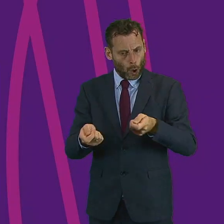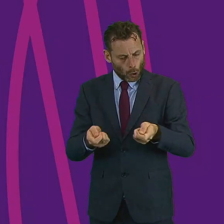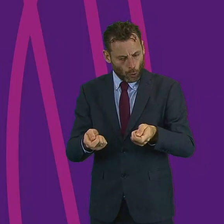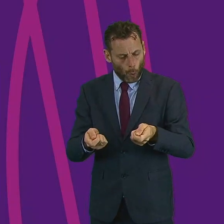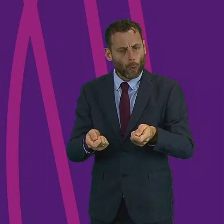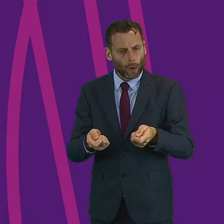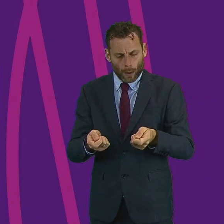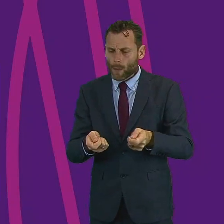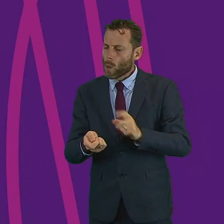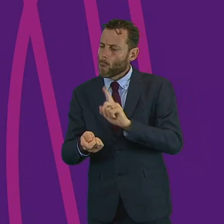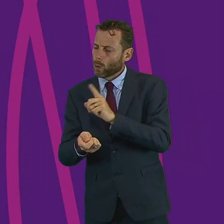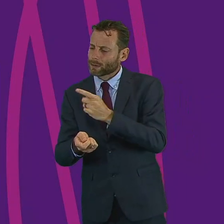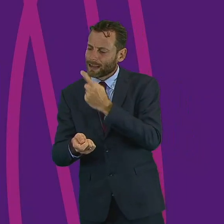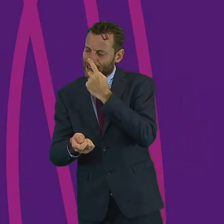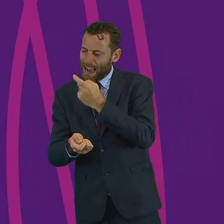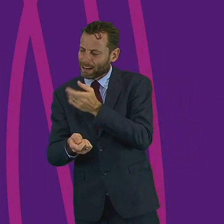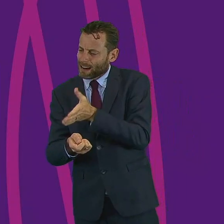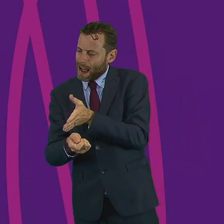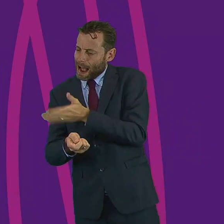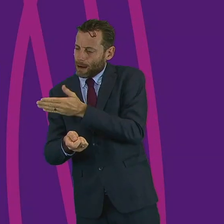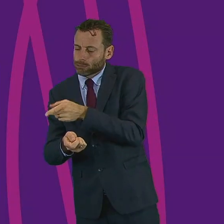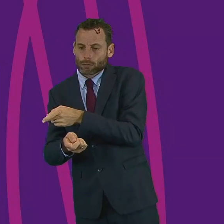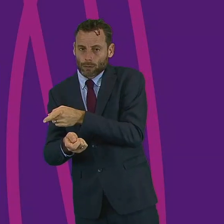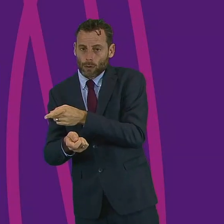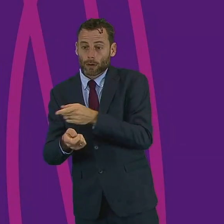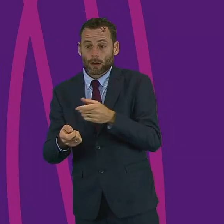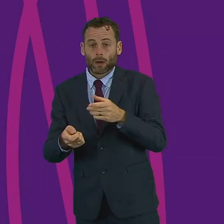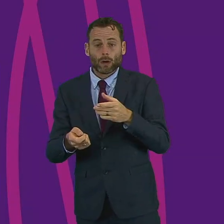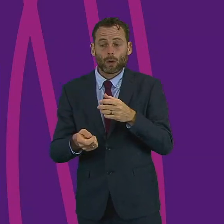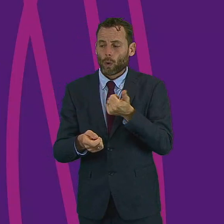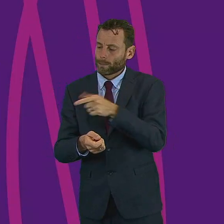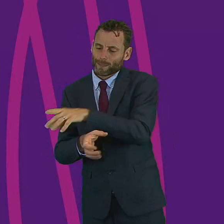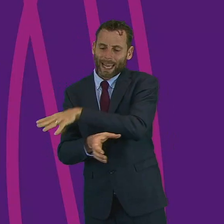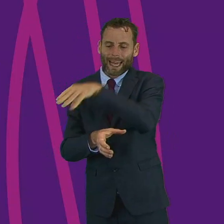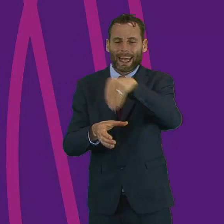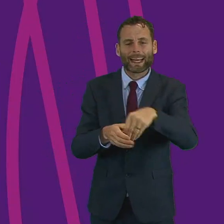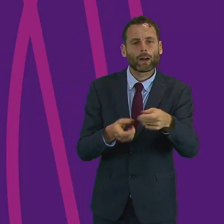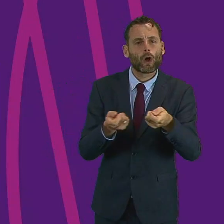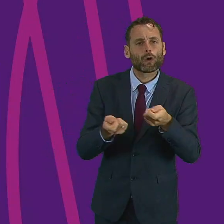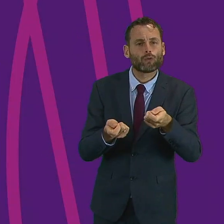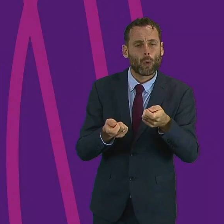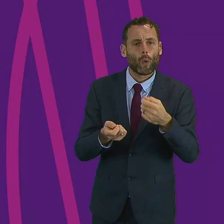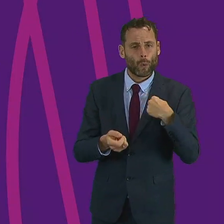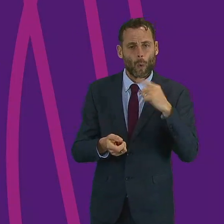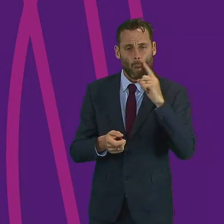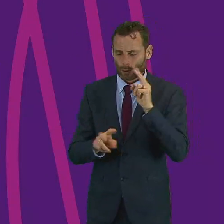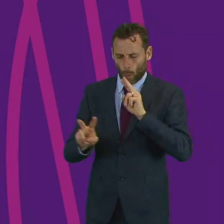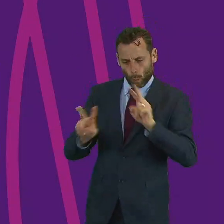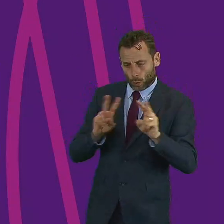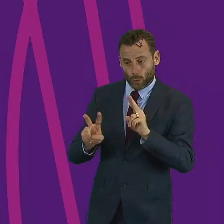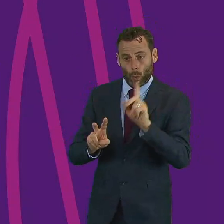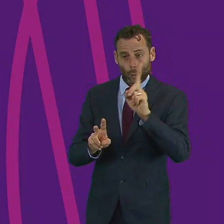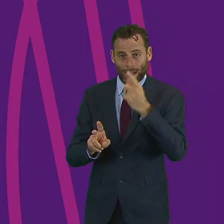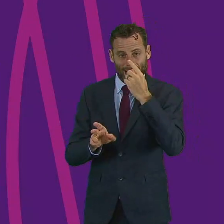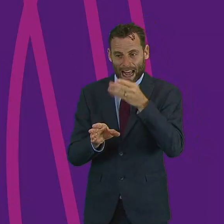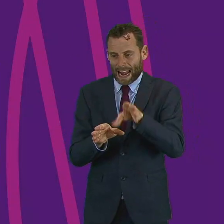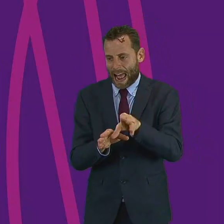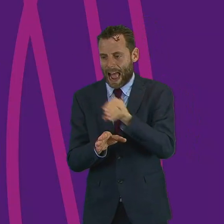meet criteria laid out in legislation, if they follow all the guidance and adhere with physical distancing requirements. And of course that